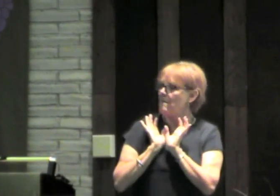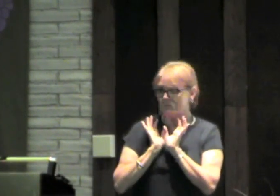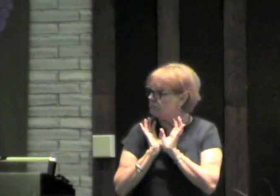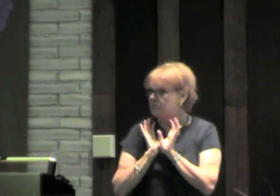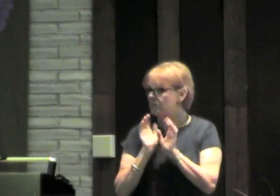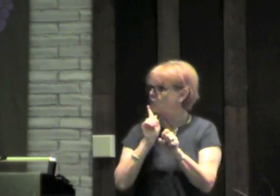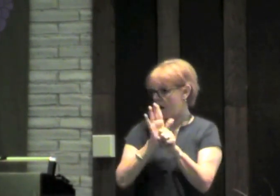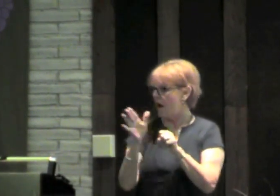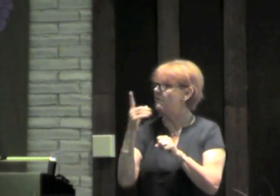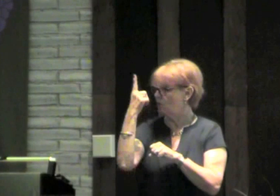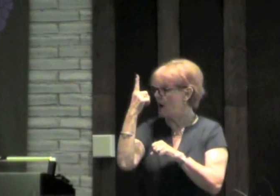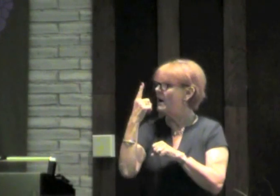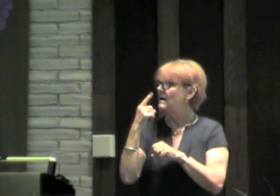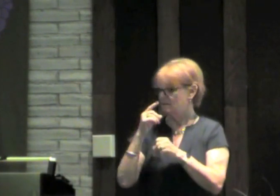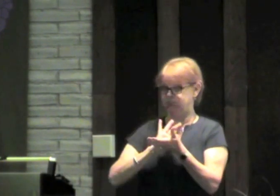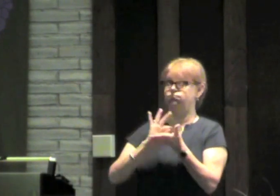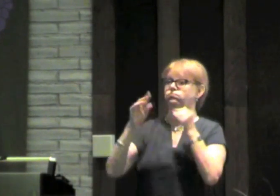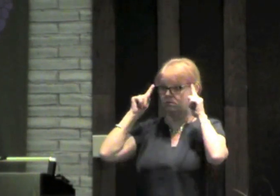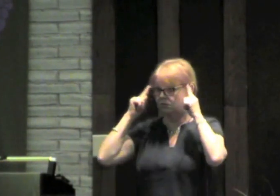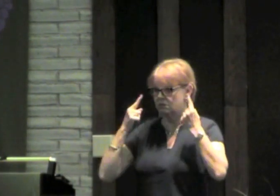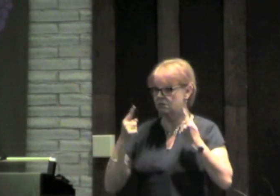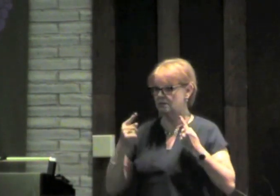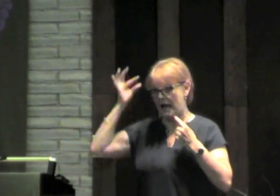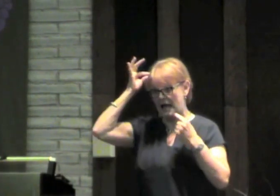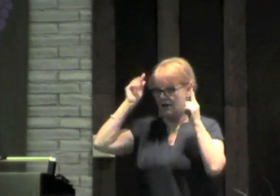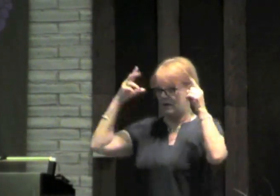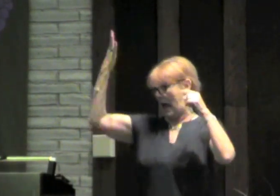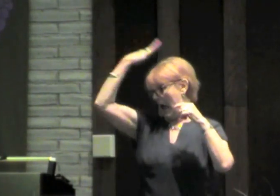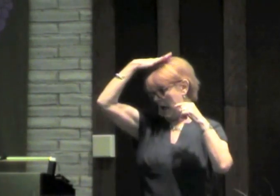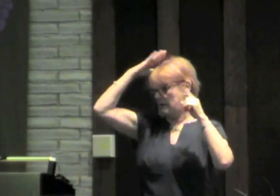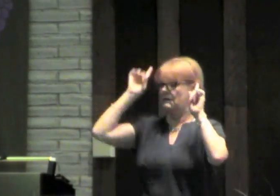It should be modest enough, but it wasn't. There was one Hasidic